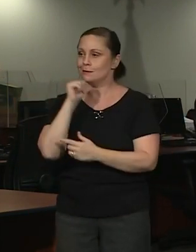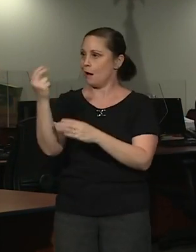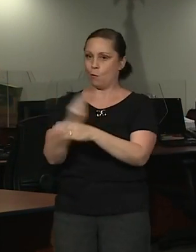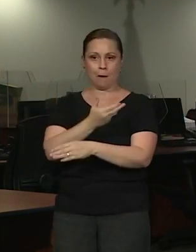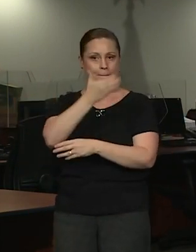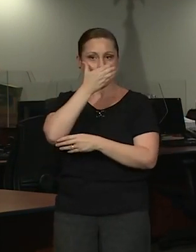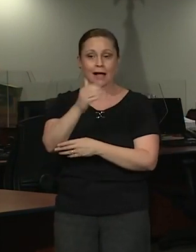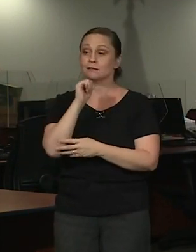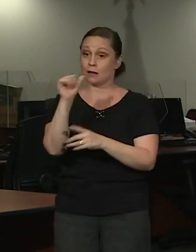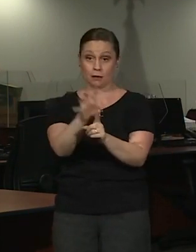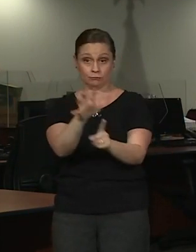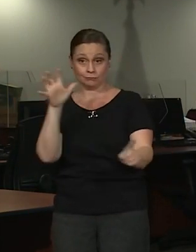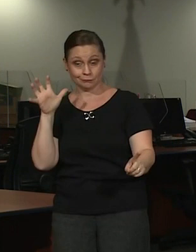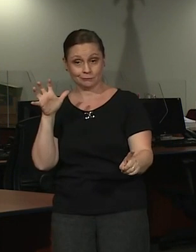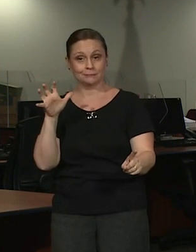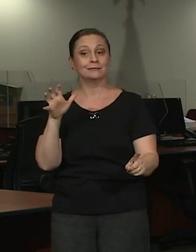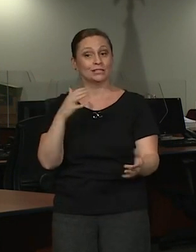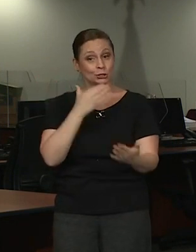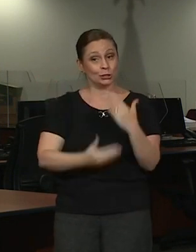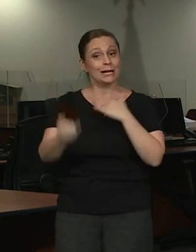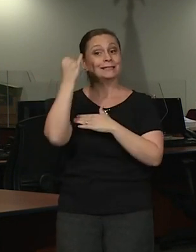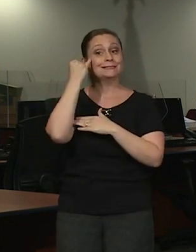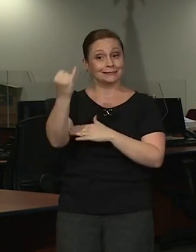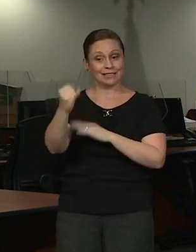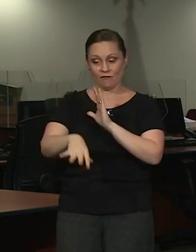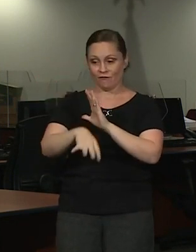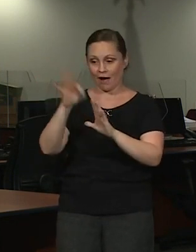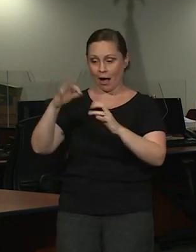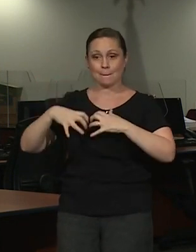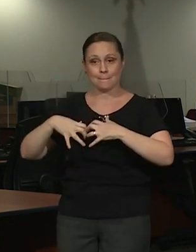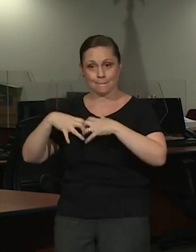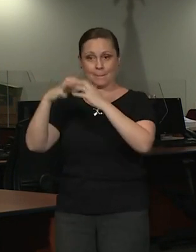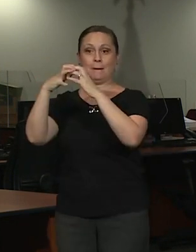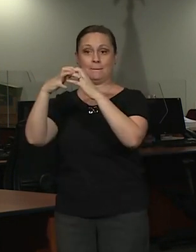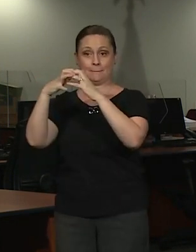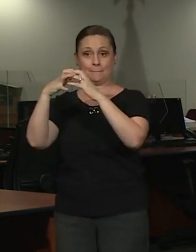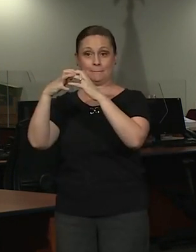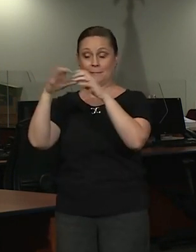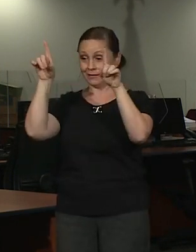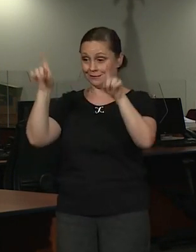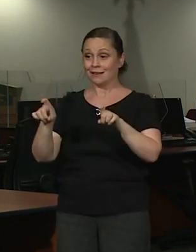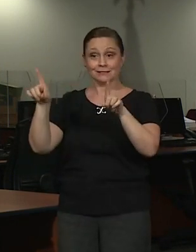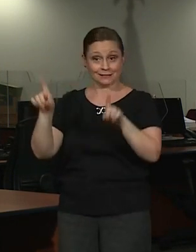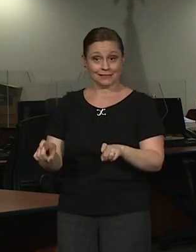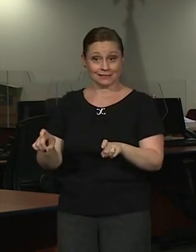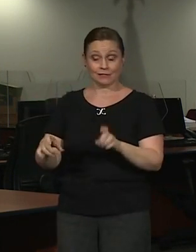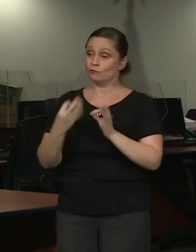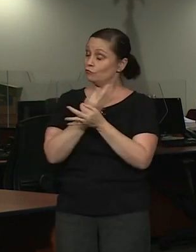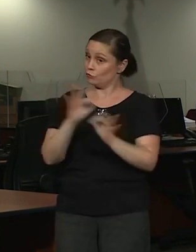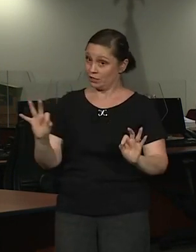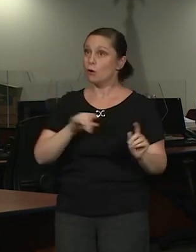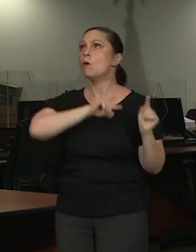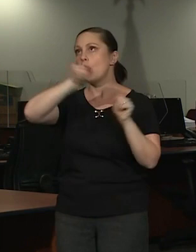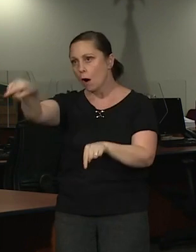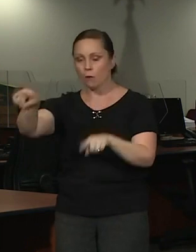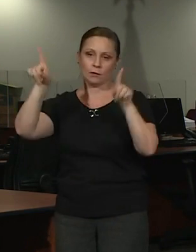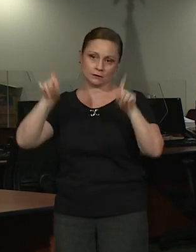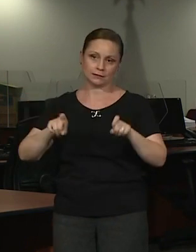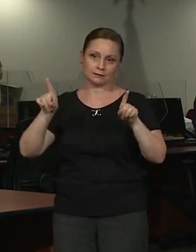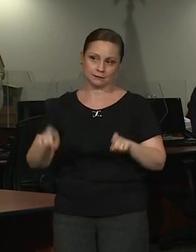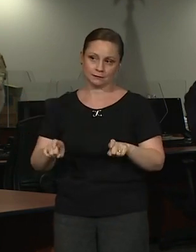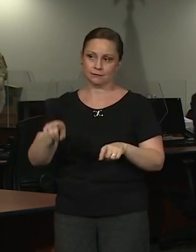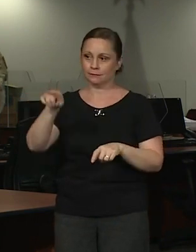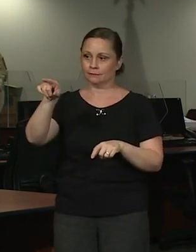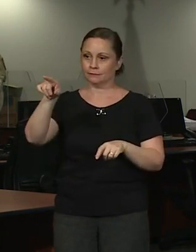distanced, it would be a good idea to find a pop-up testing site and go and get tested, and that's at no charge.